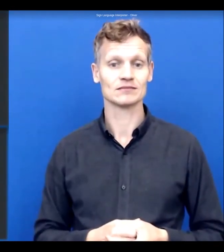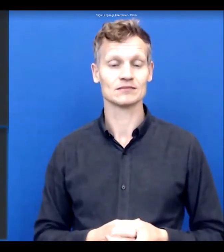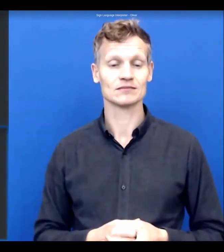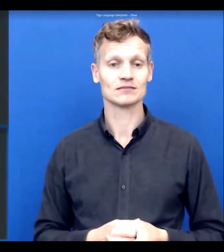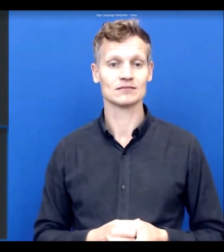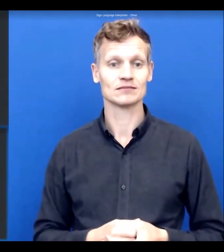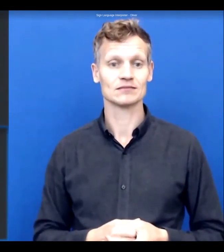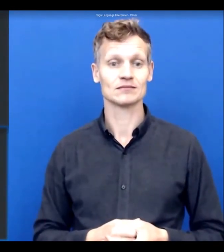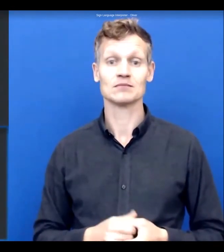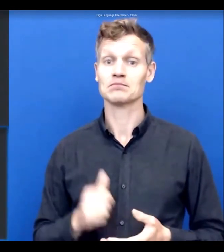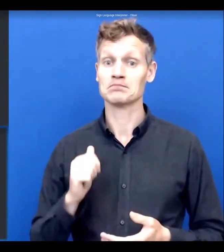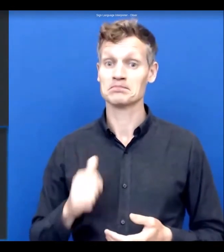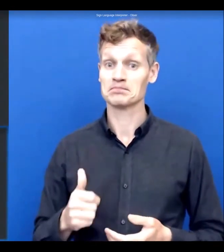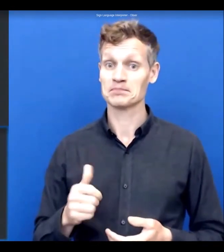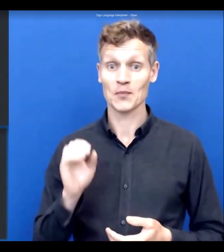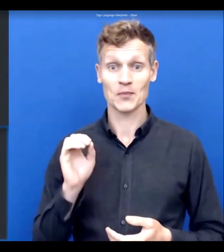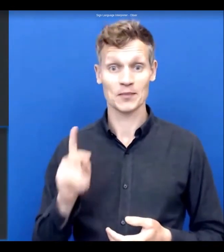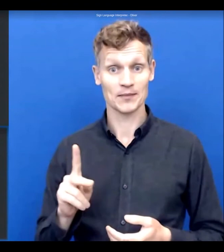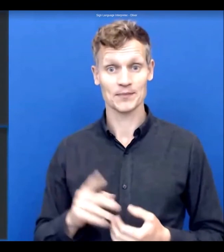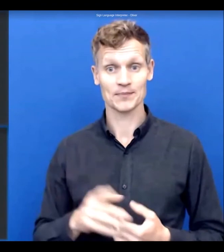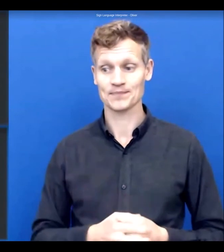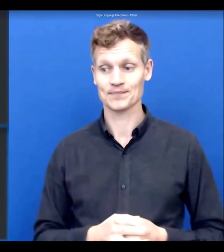Okay, we have